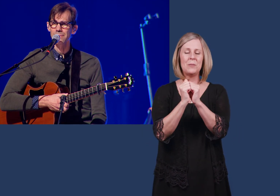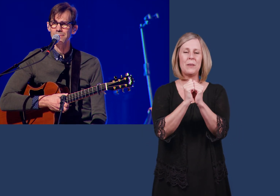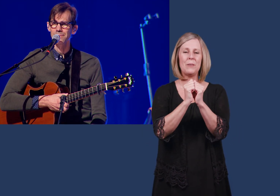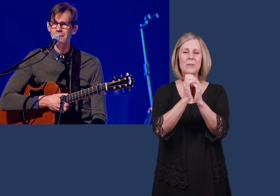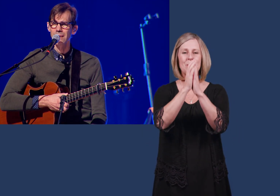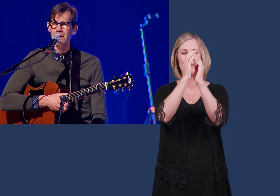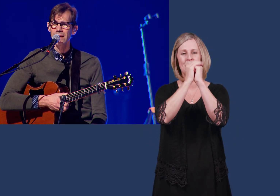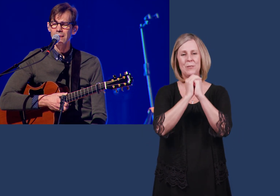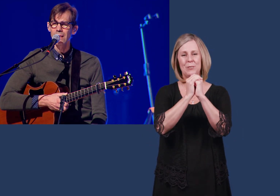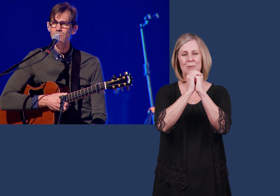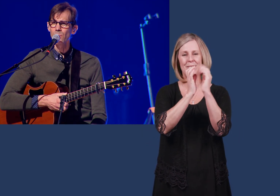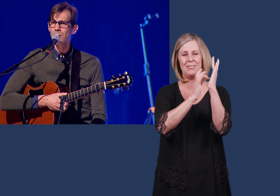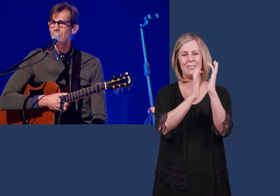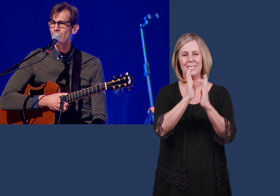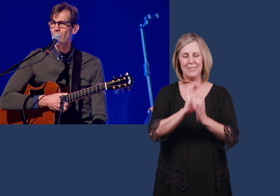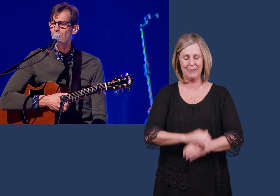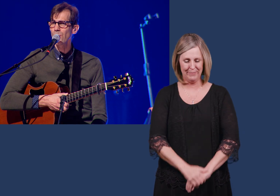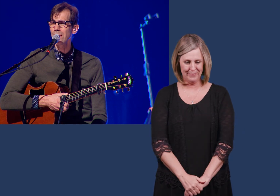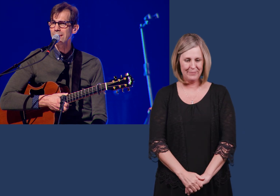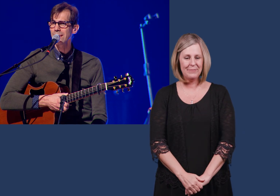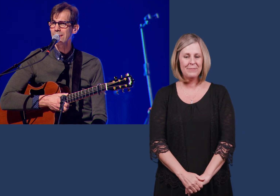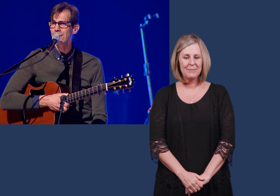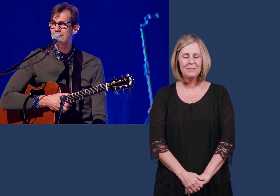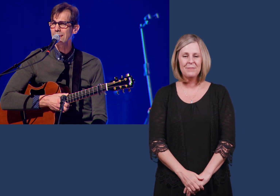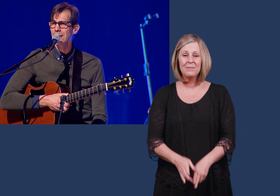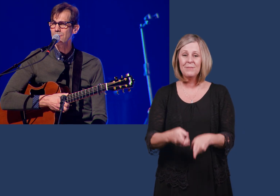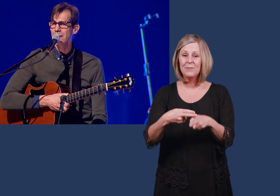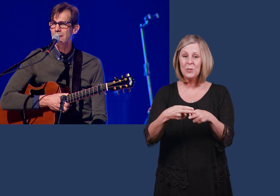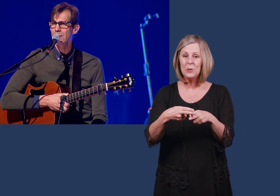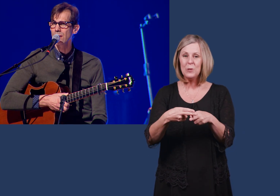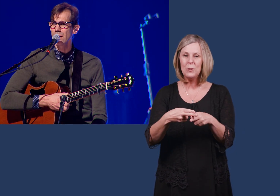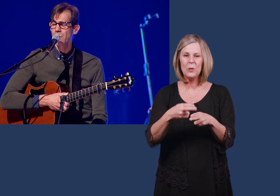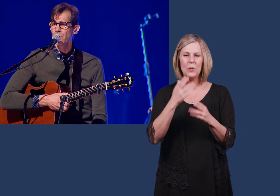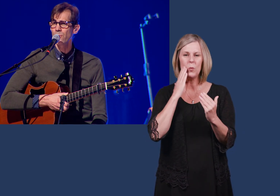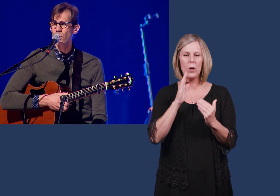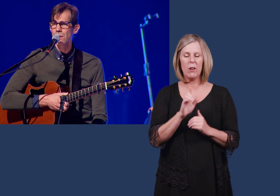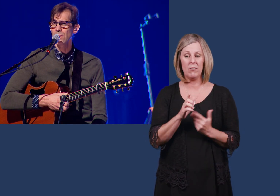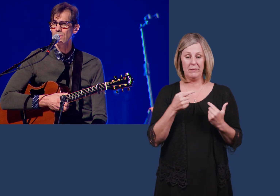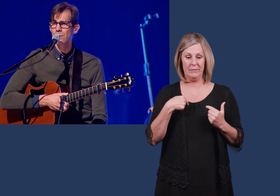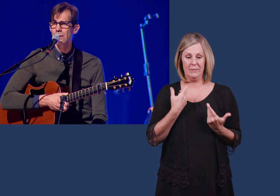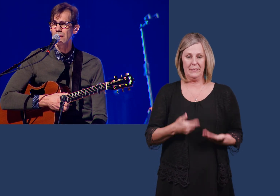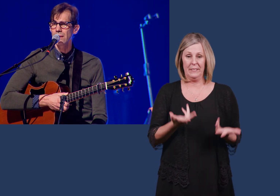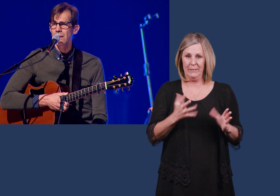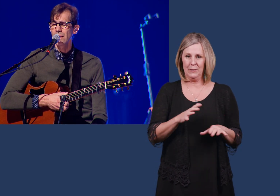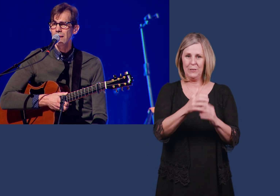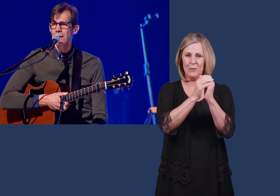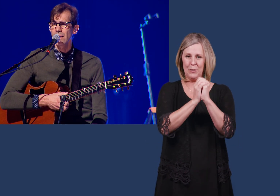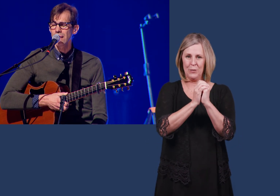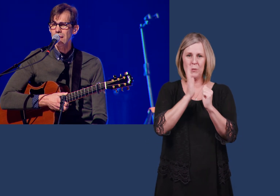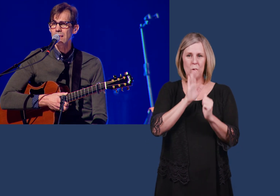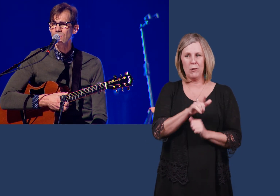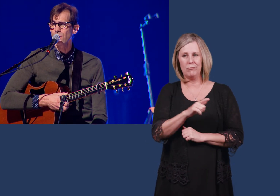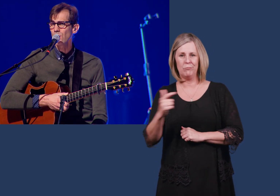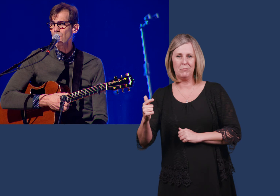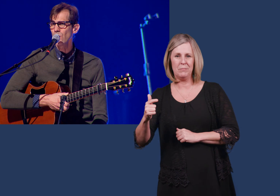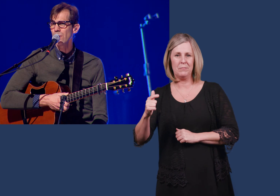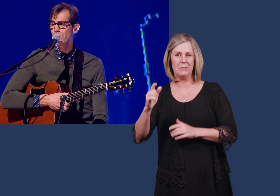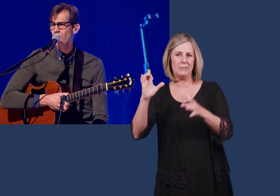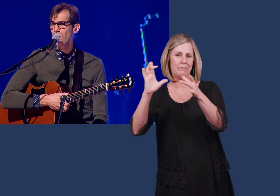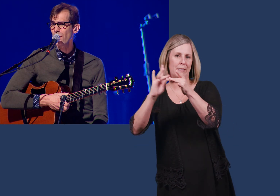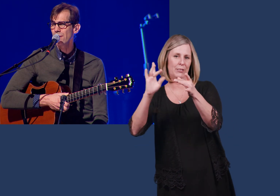Christ. In a moment, we're going to hear today's message, but before we do, Keith has a